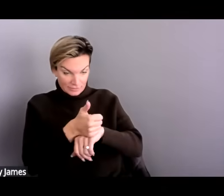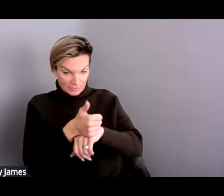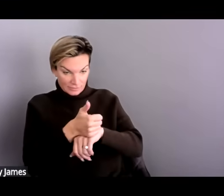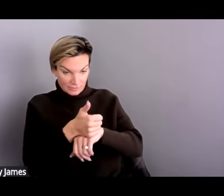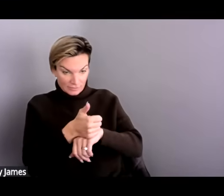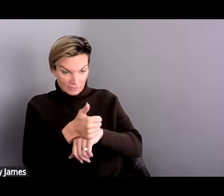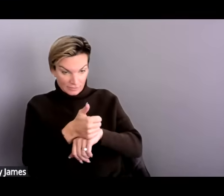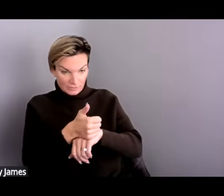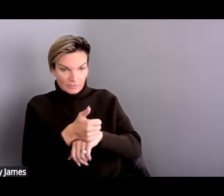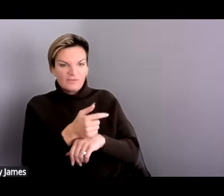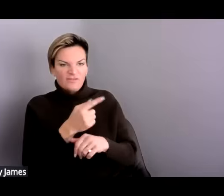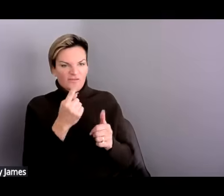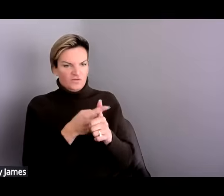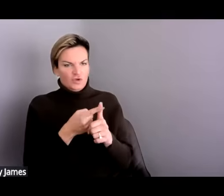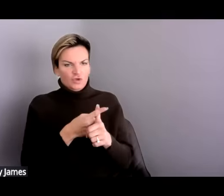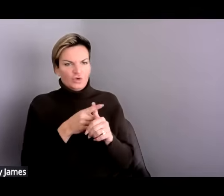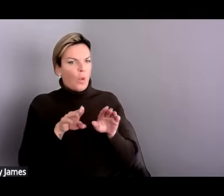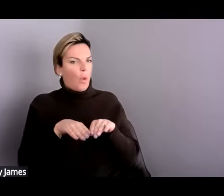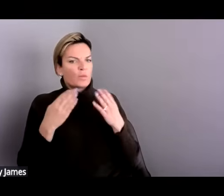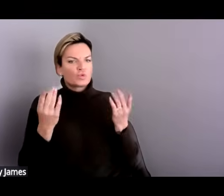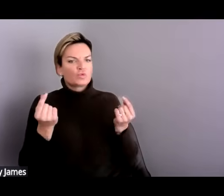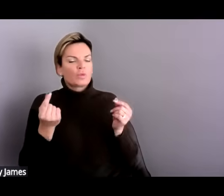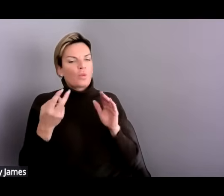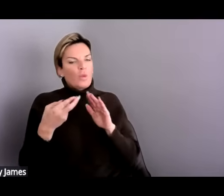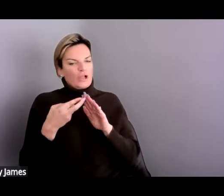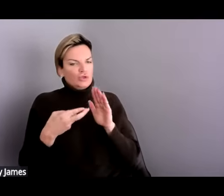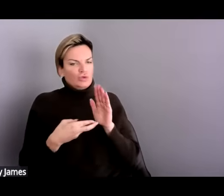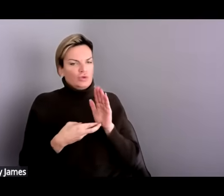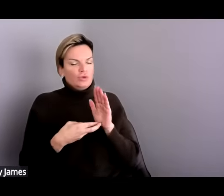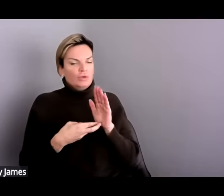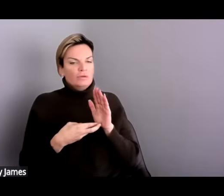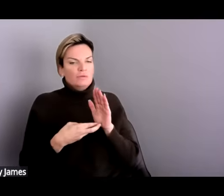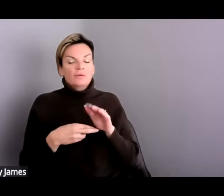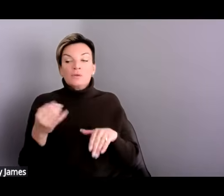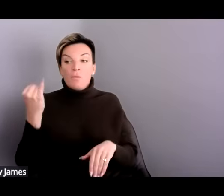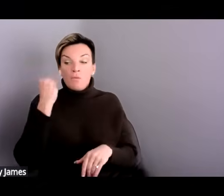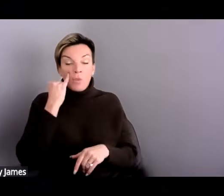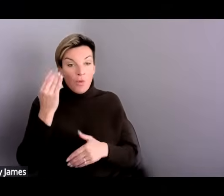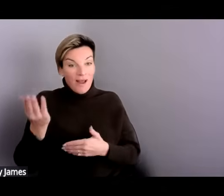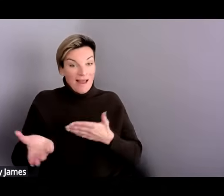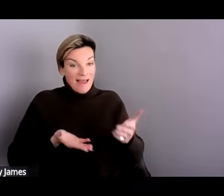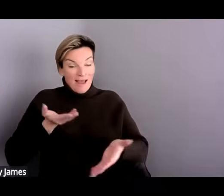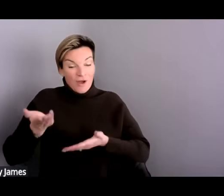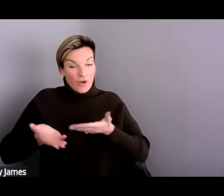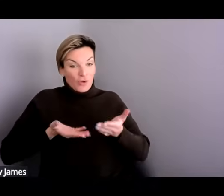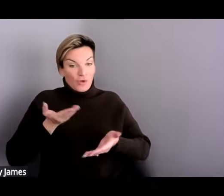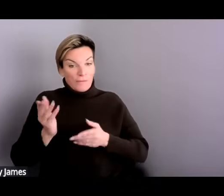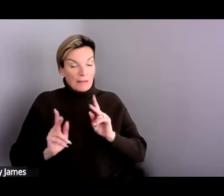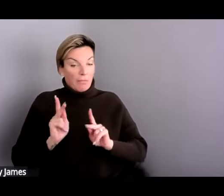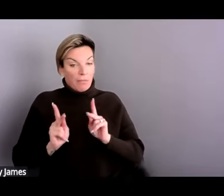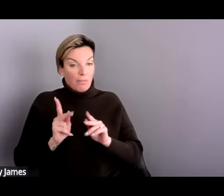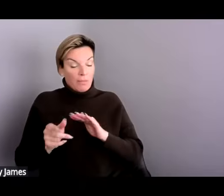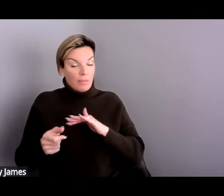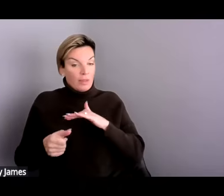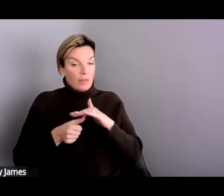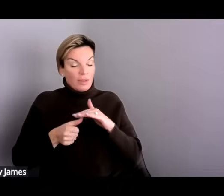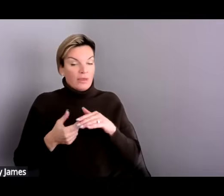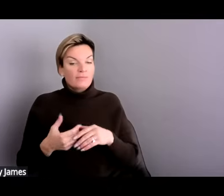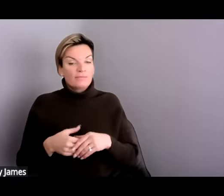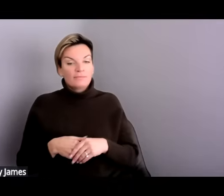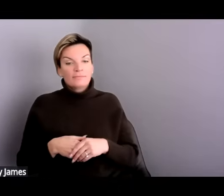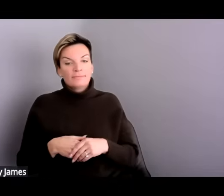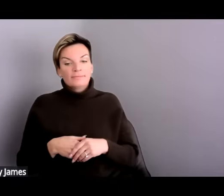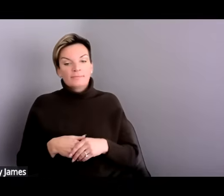register that company. If you hire employees and you put them out to do something, whether it's something